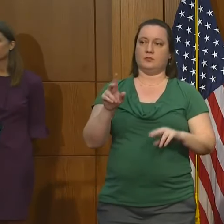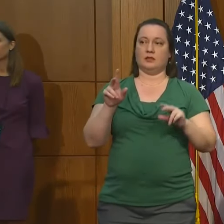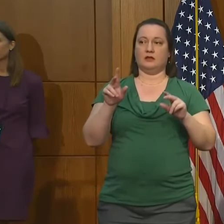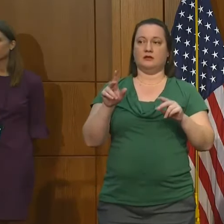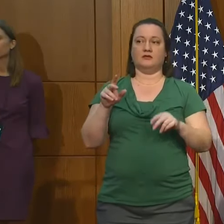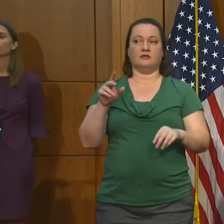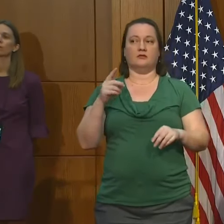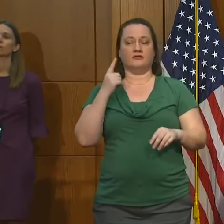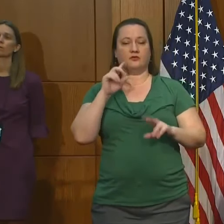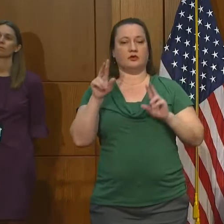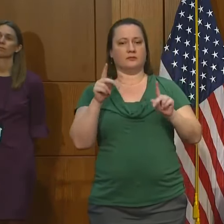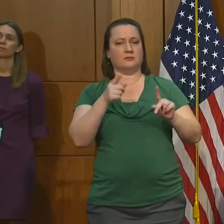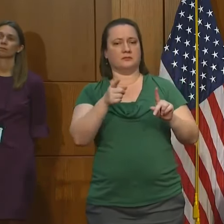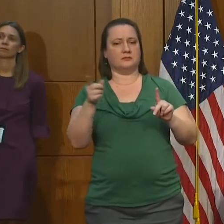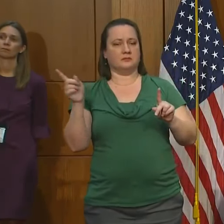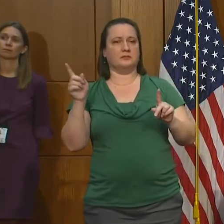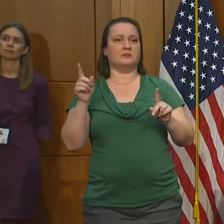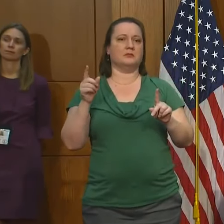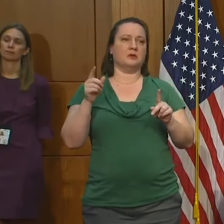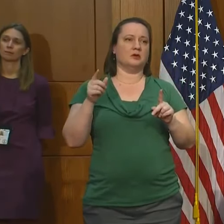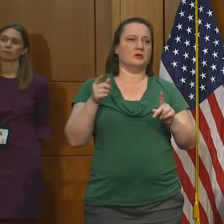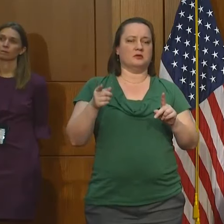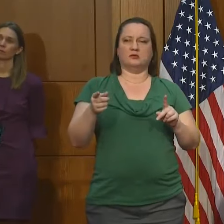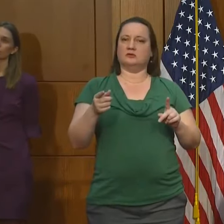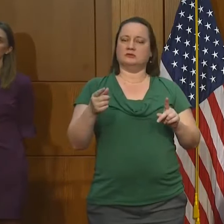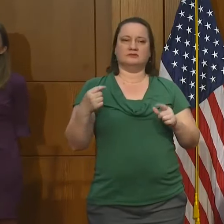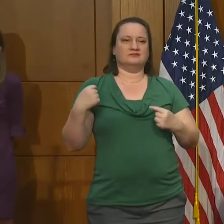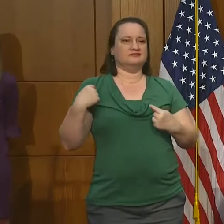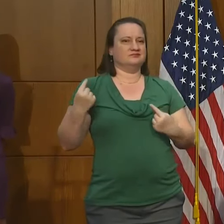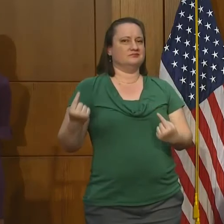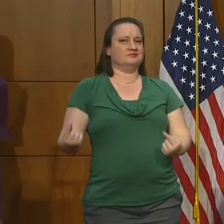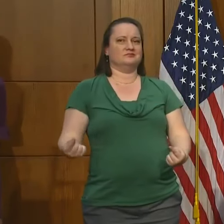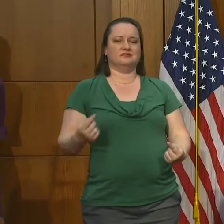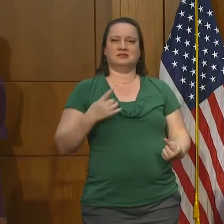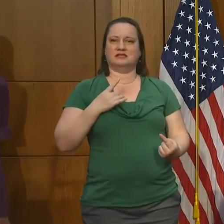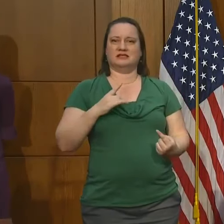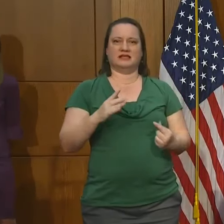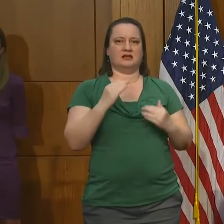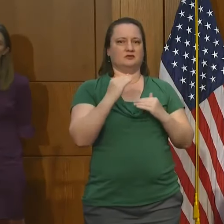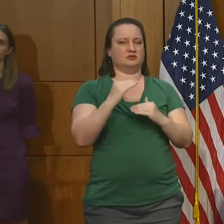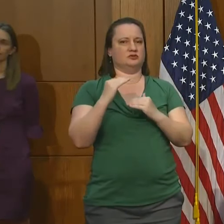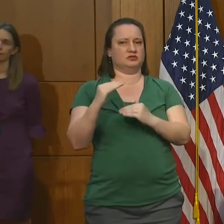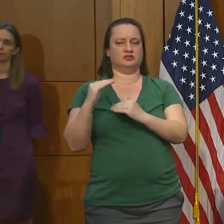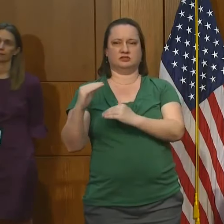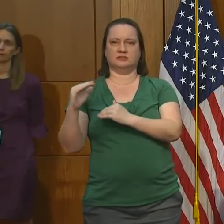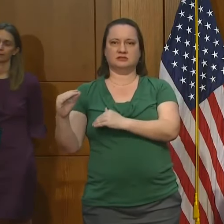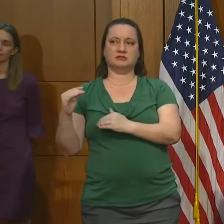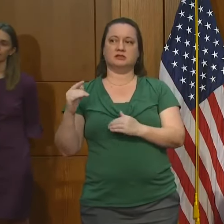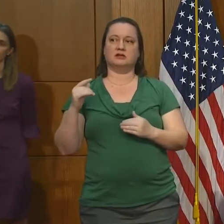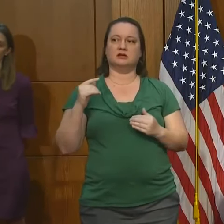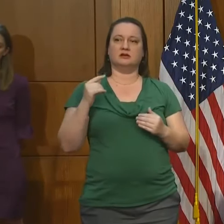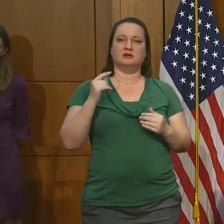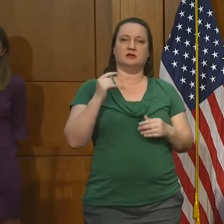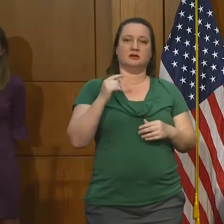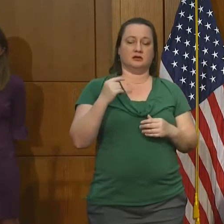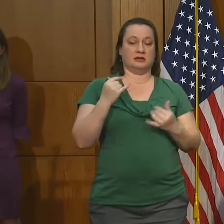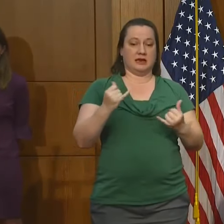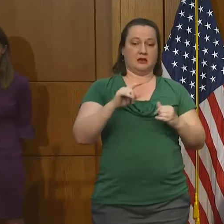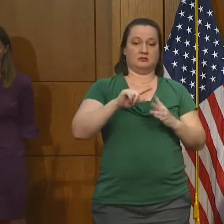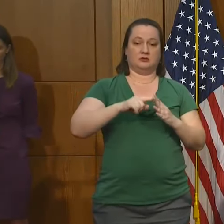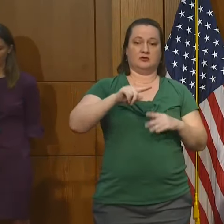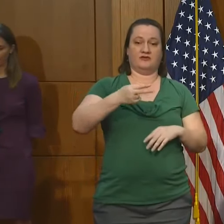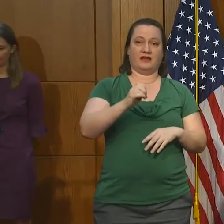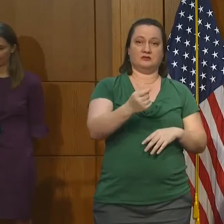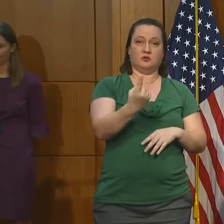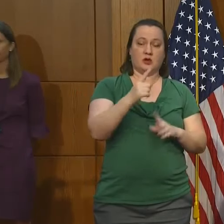these restrictions, let's say we move forward and things start to open, and people get a sense of getting back to their normal